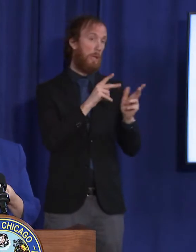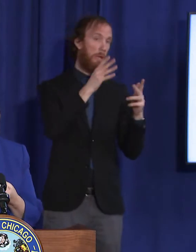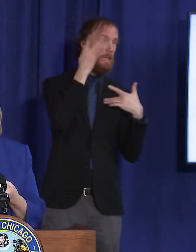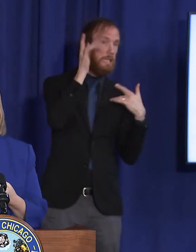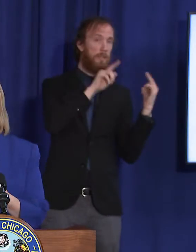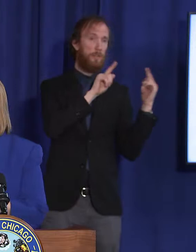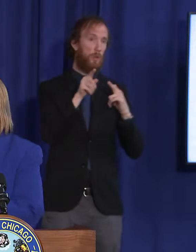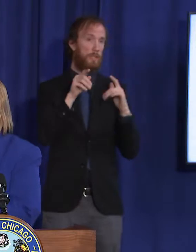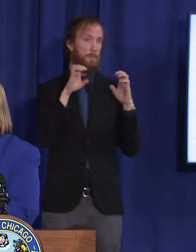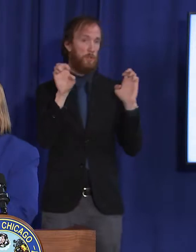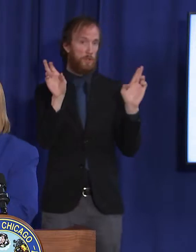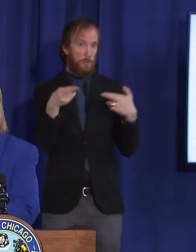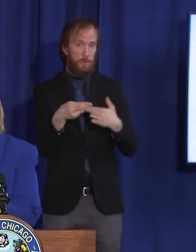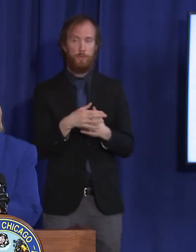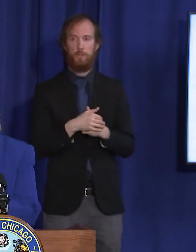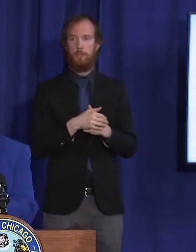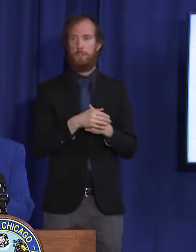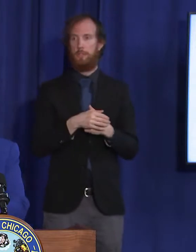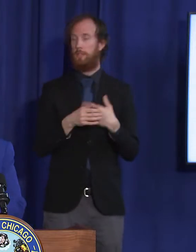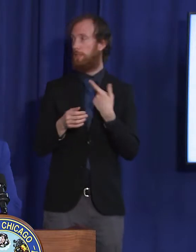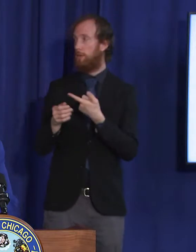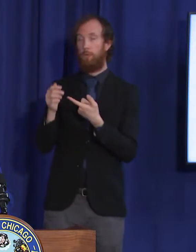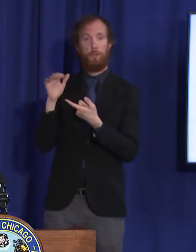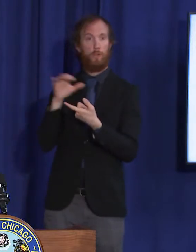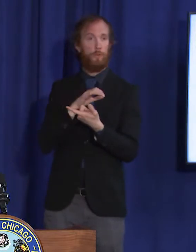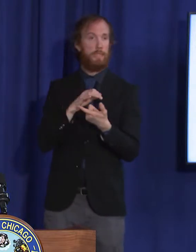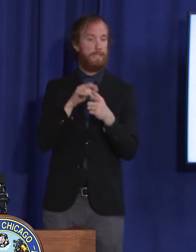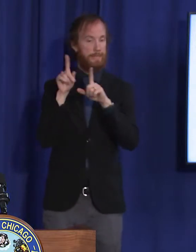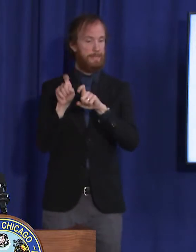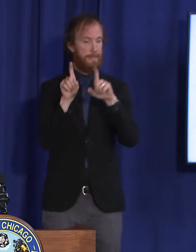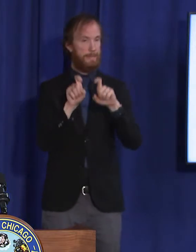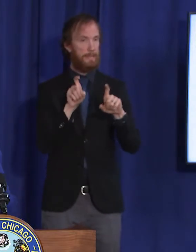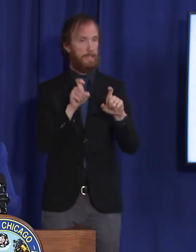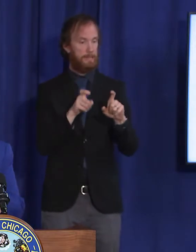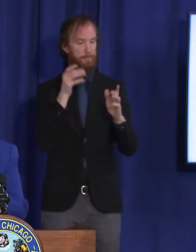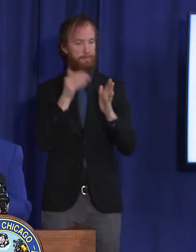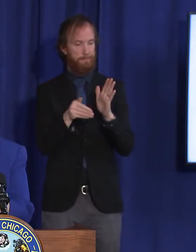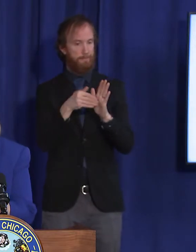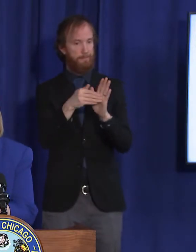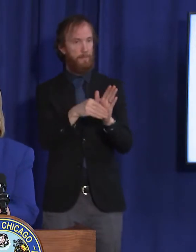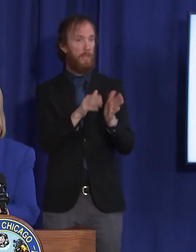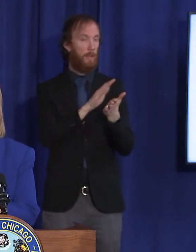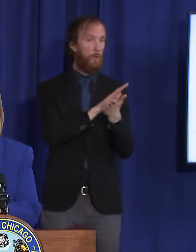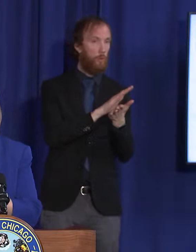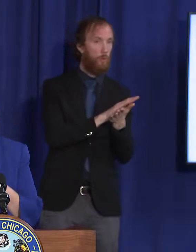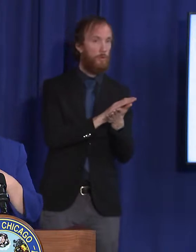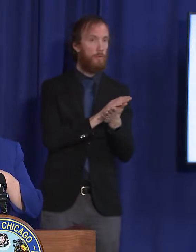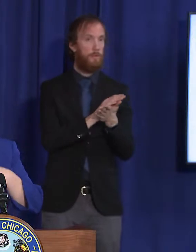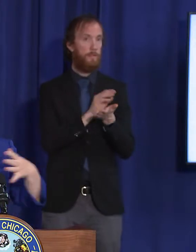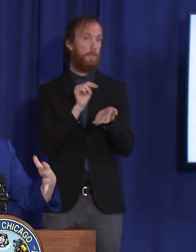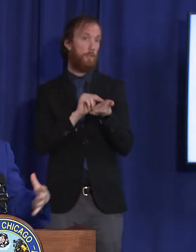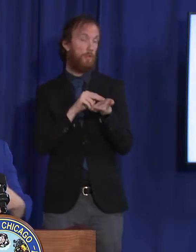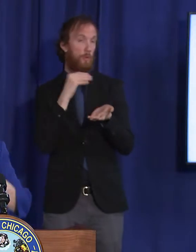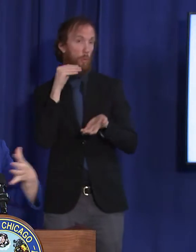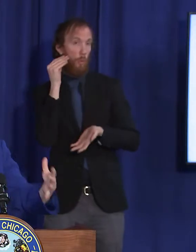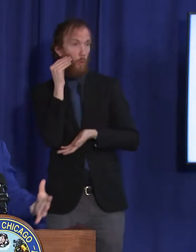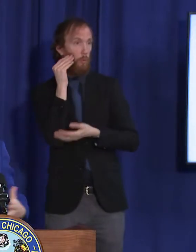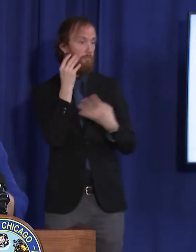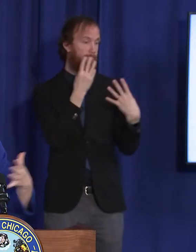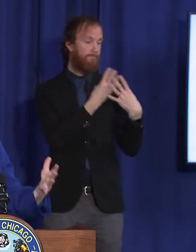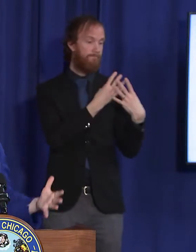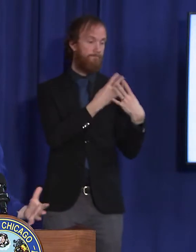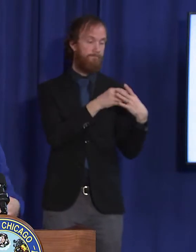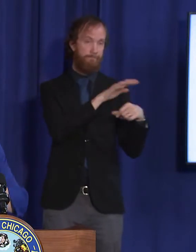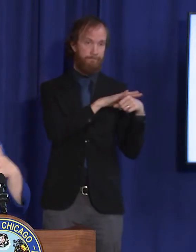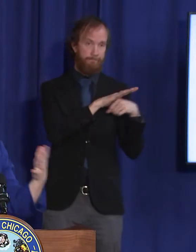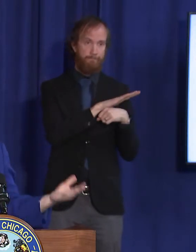Do people, where we're doing this routine testing in schools, in nursing homes, in correctional settings, places where we